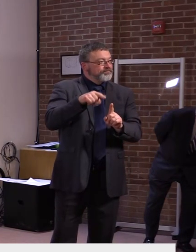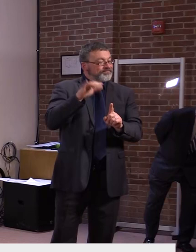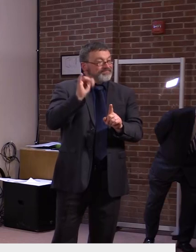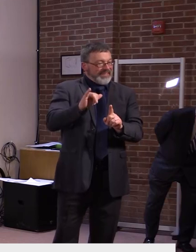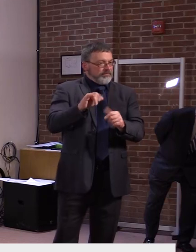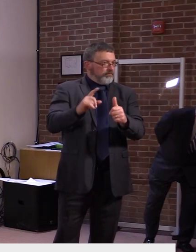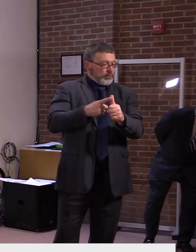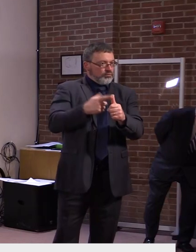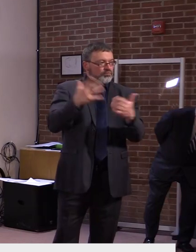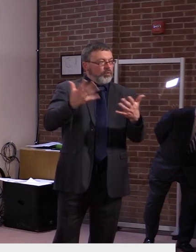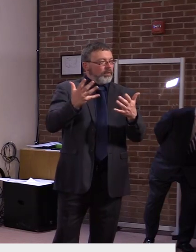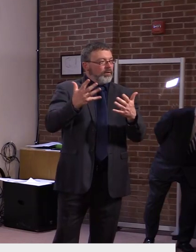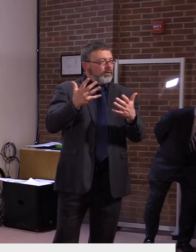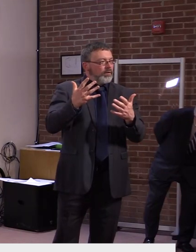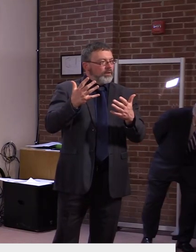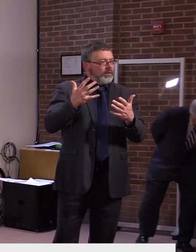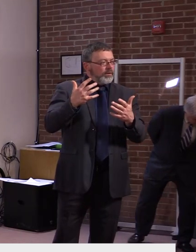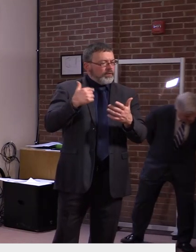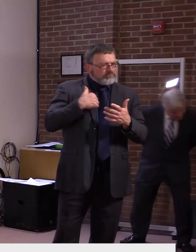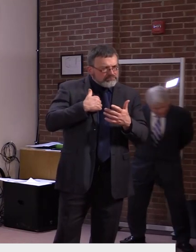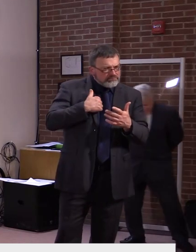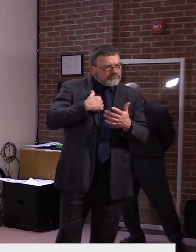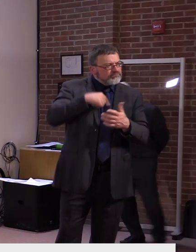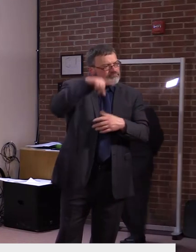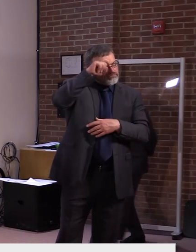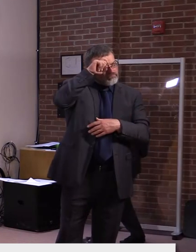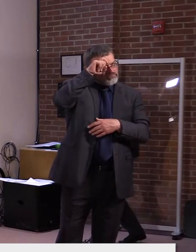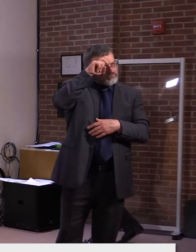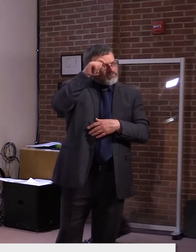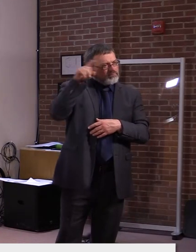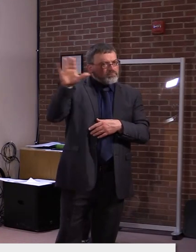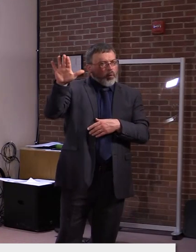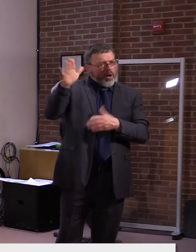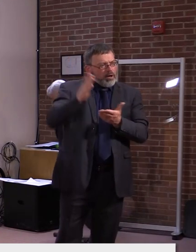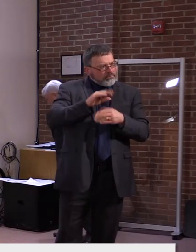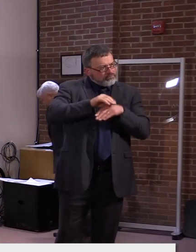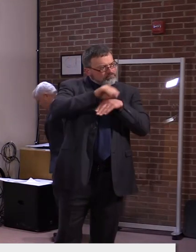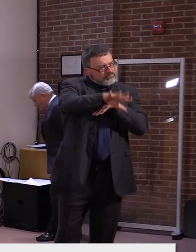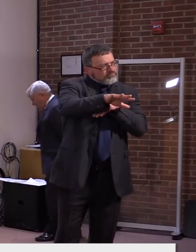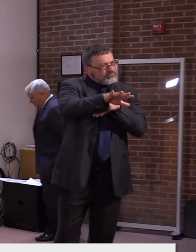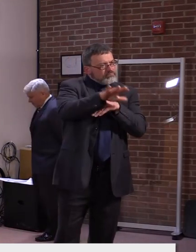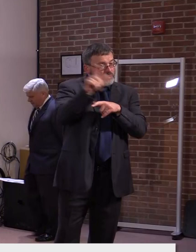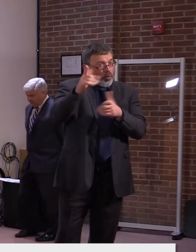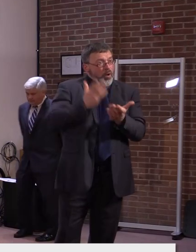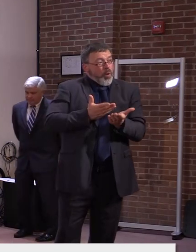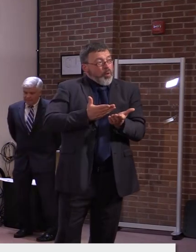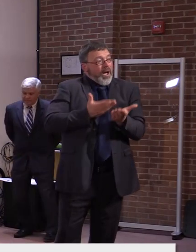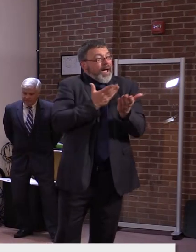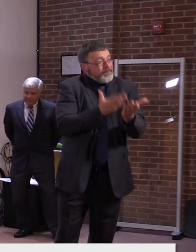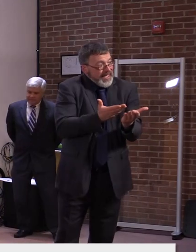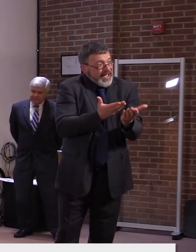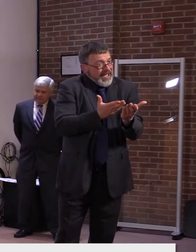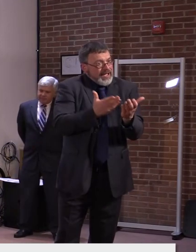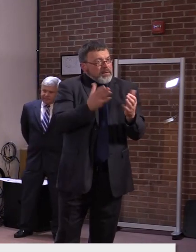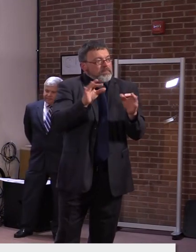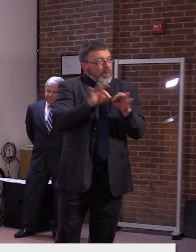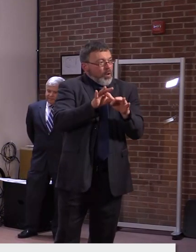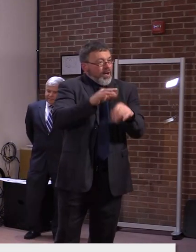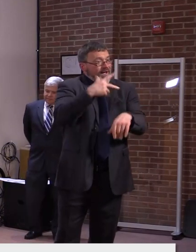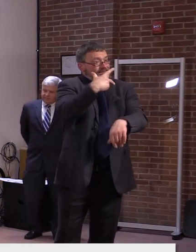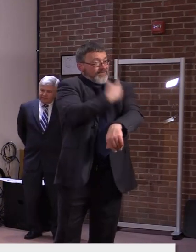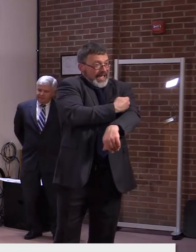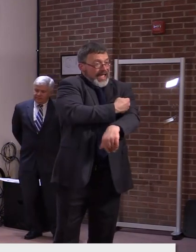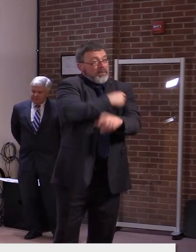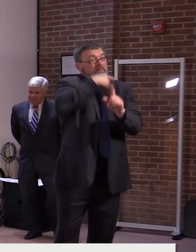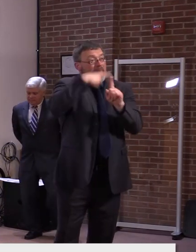just clarifying that these are recommendations, just like your recommendations for vaccination and masking at schools, but they're